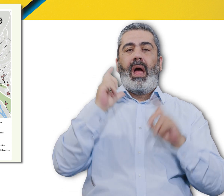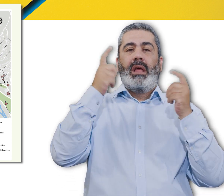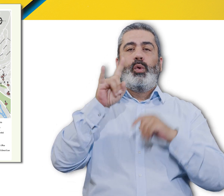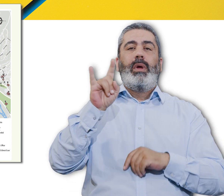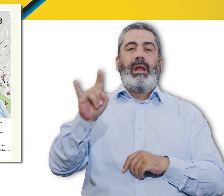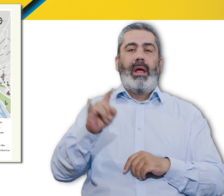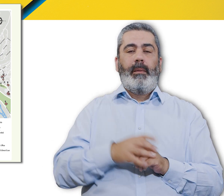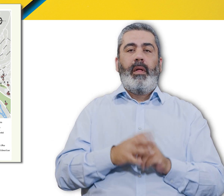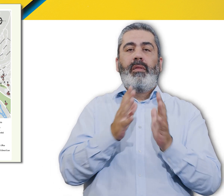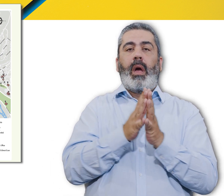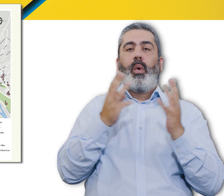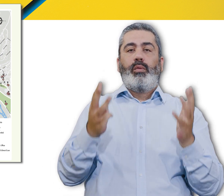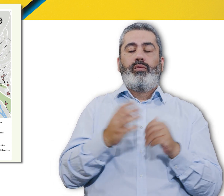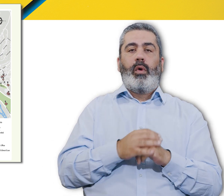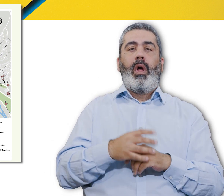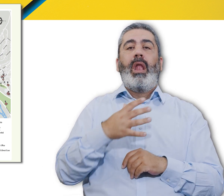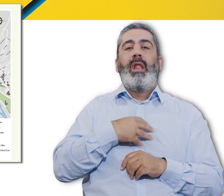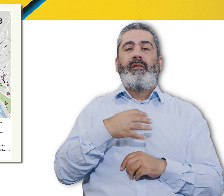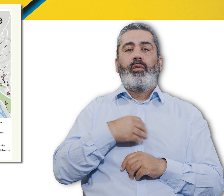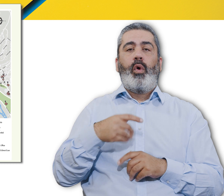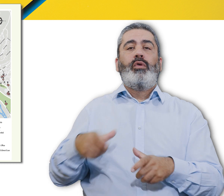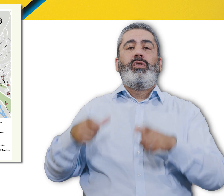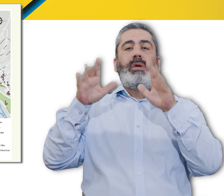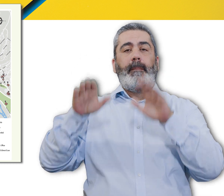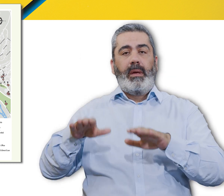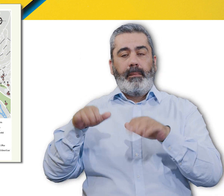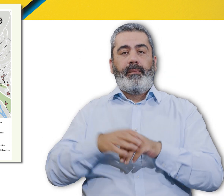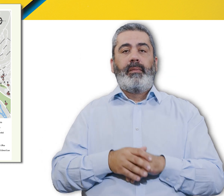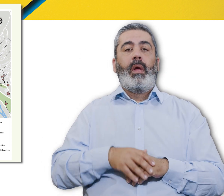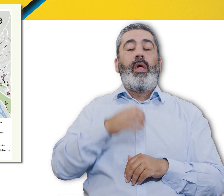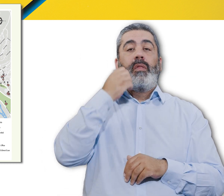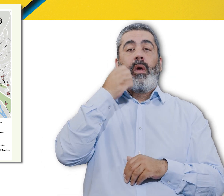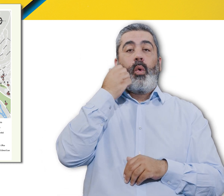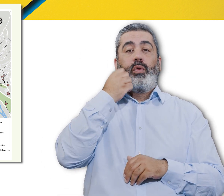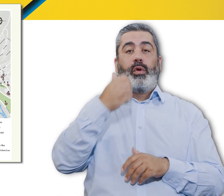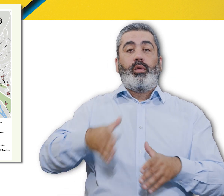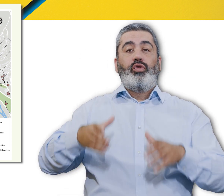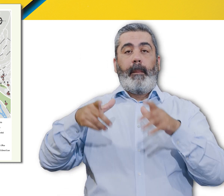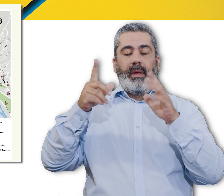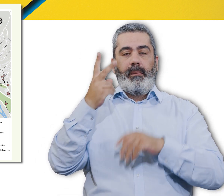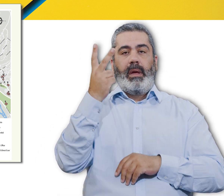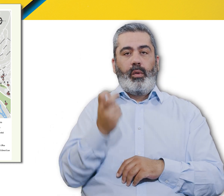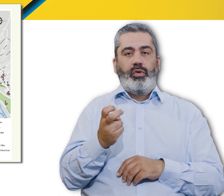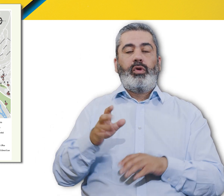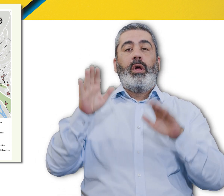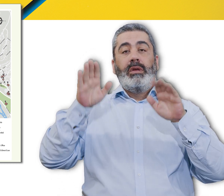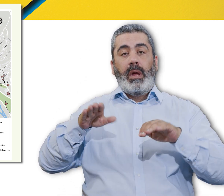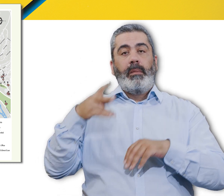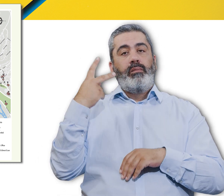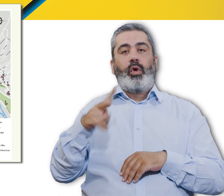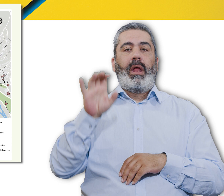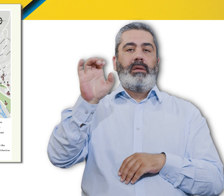Church. 16. St. Michael Church. 17. St. Lydia